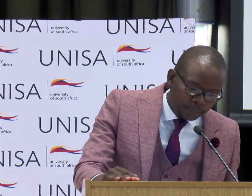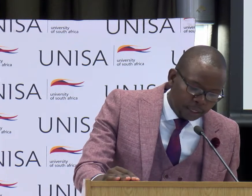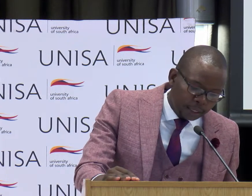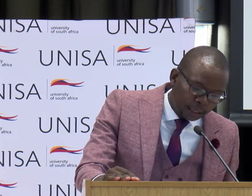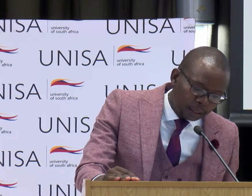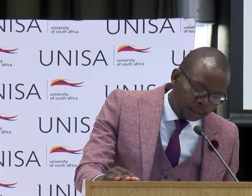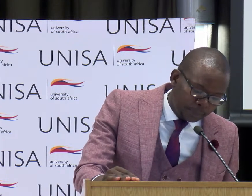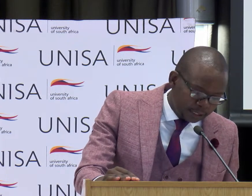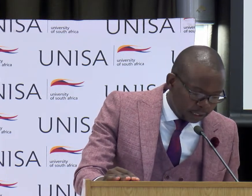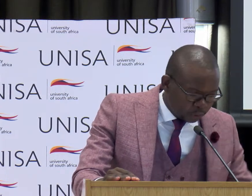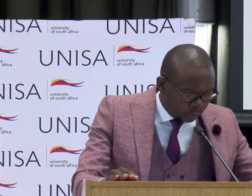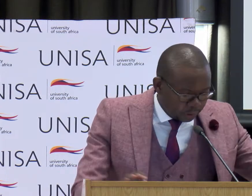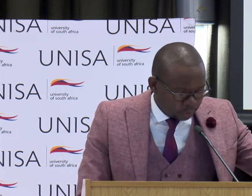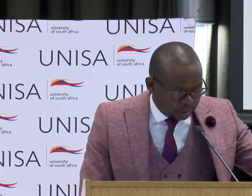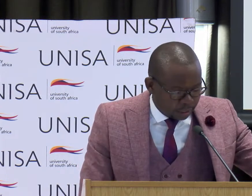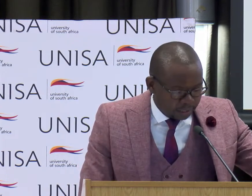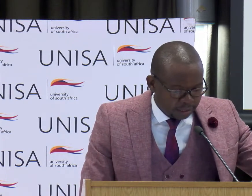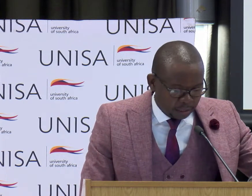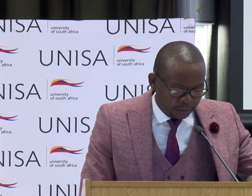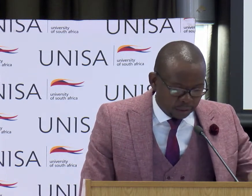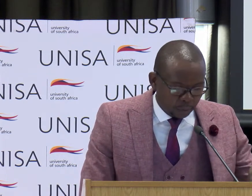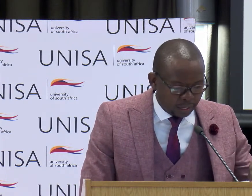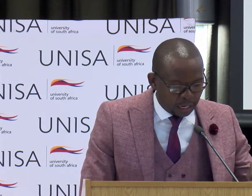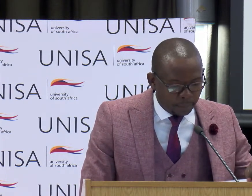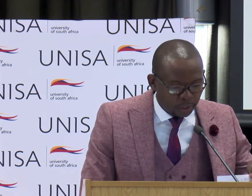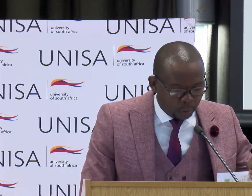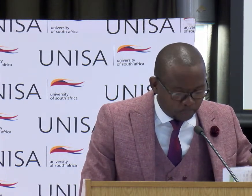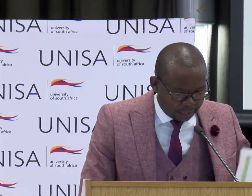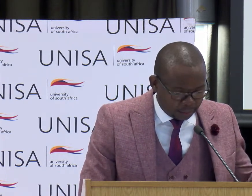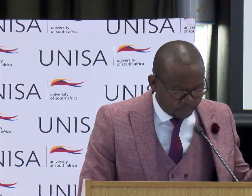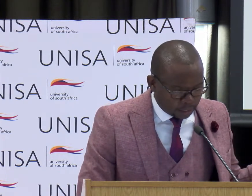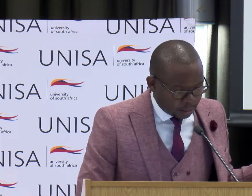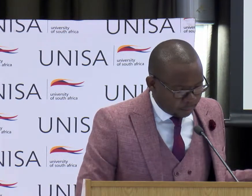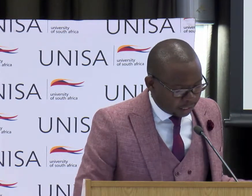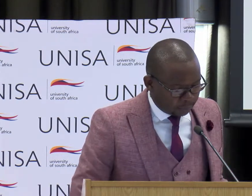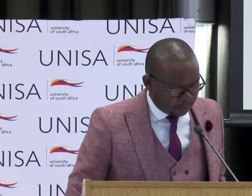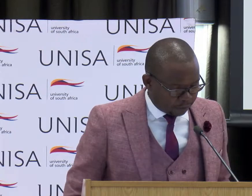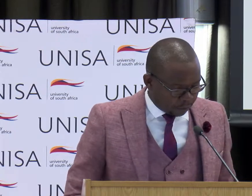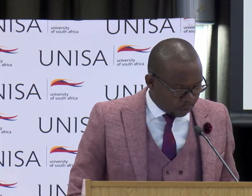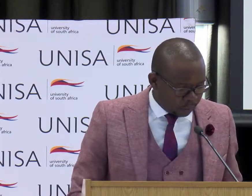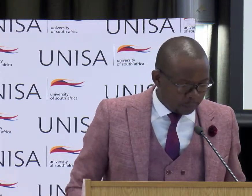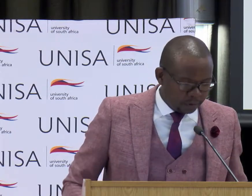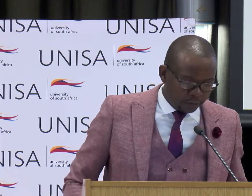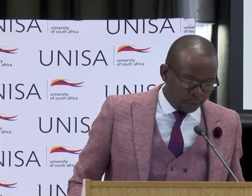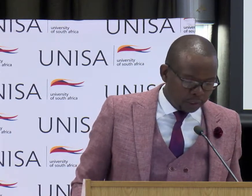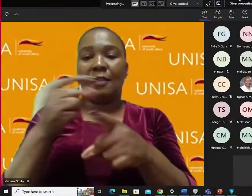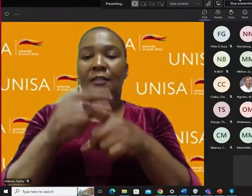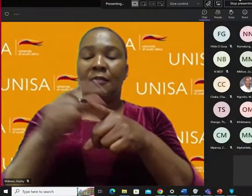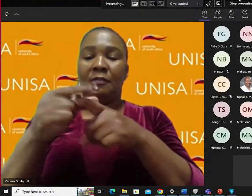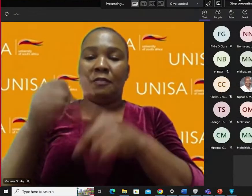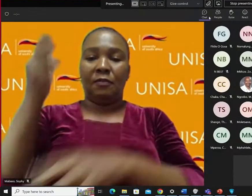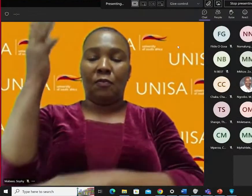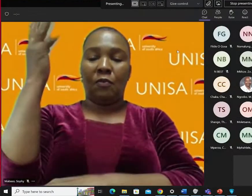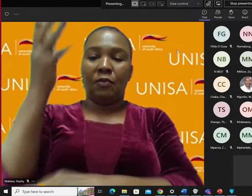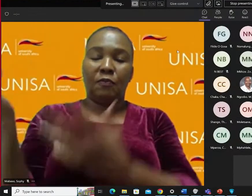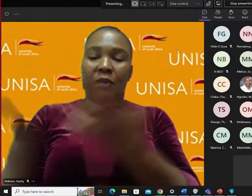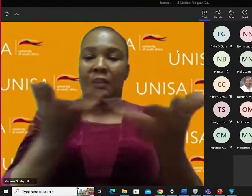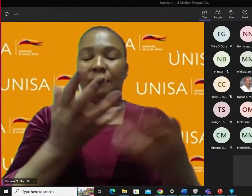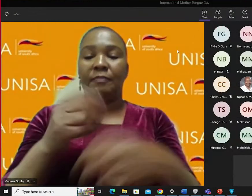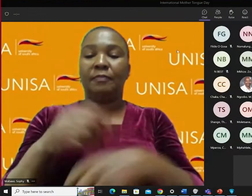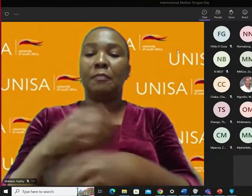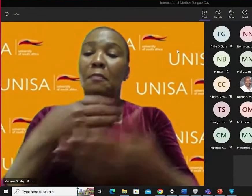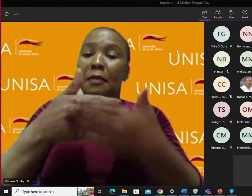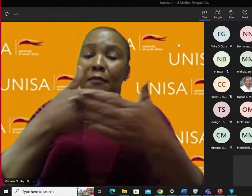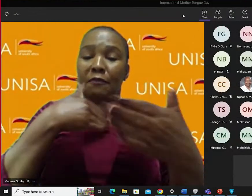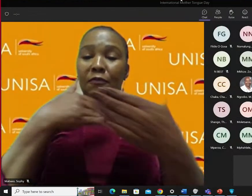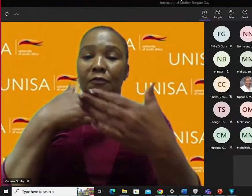introduce the person who's going to come and deliver the welcome and opening. But before we do that, if you look